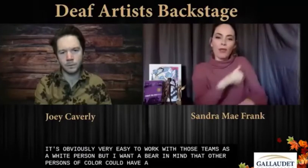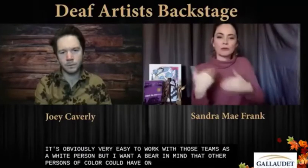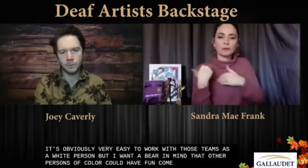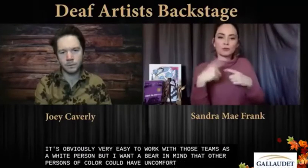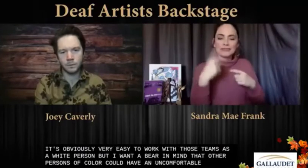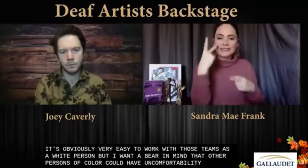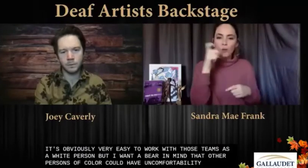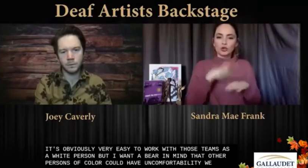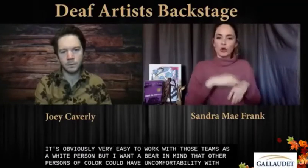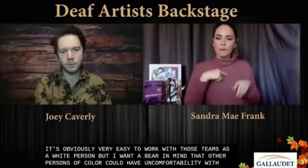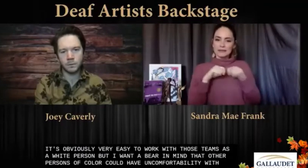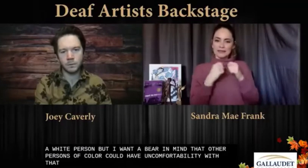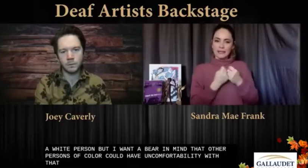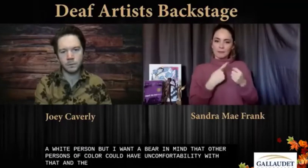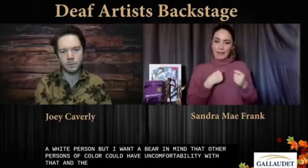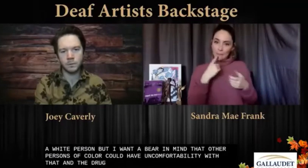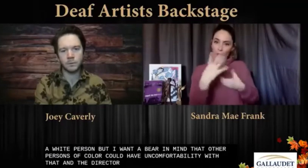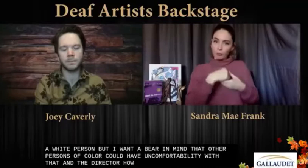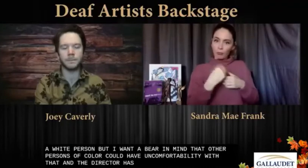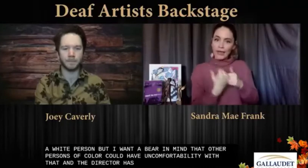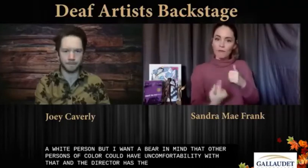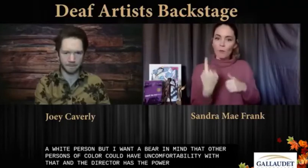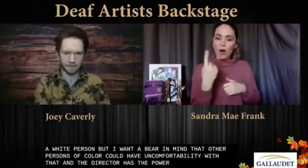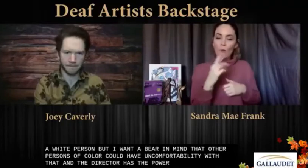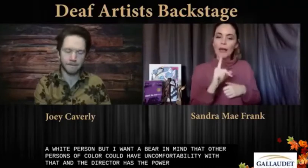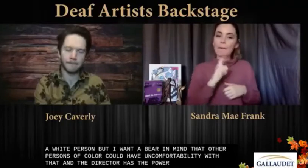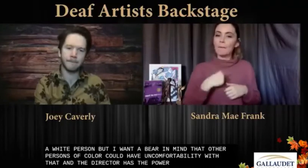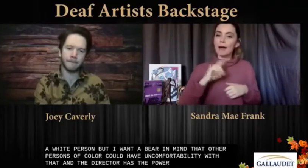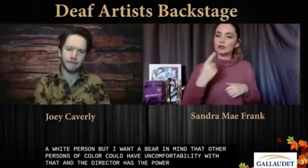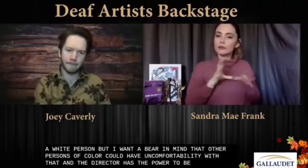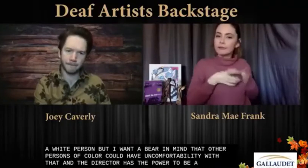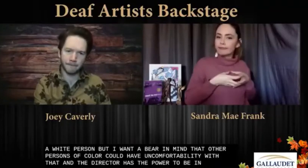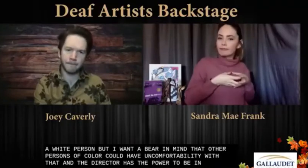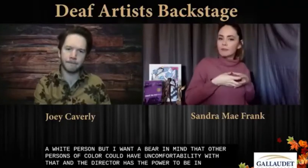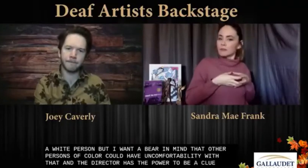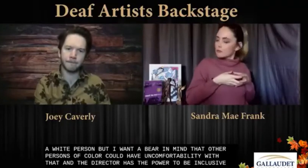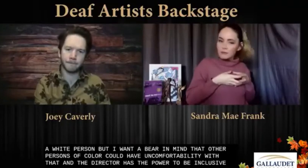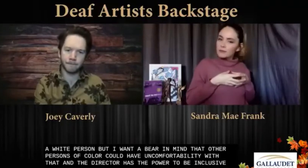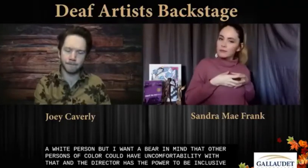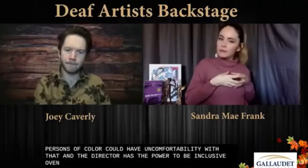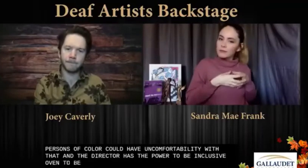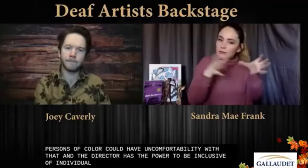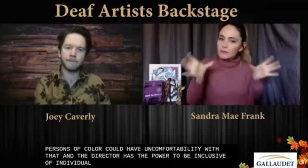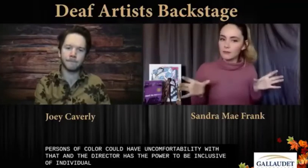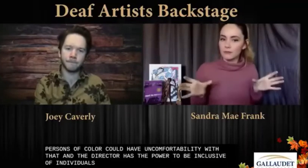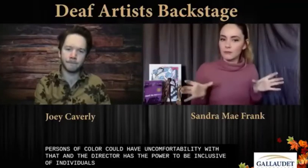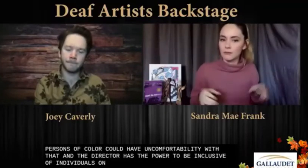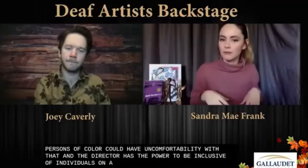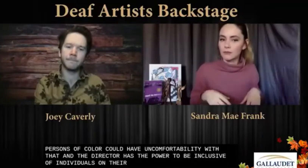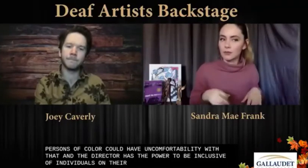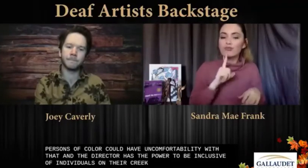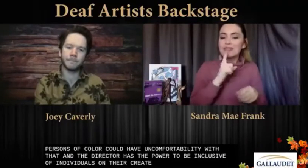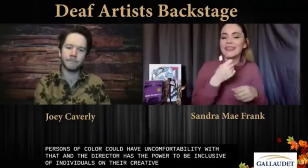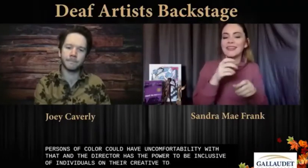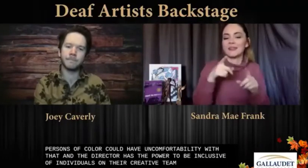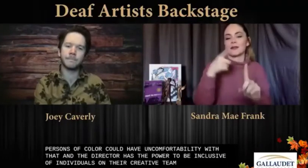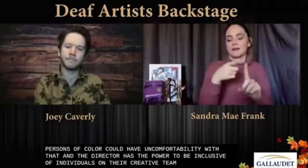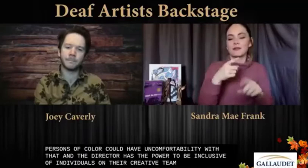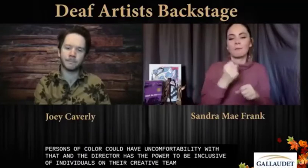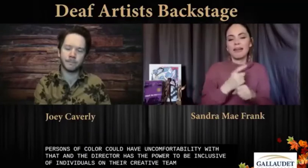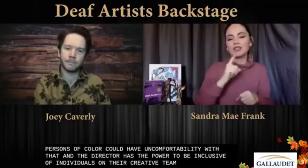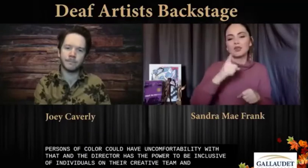uncomfortability with that and the director has the power to be inclusive of individuals on their creative team